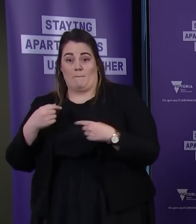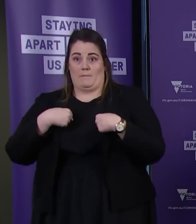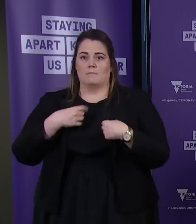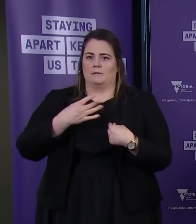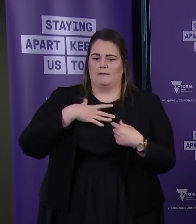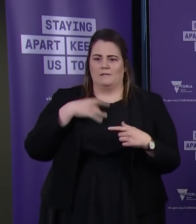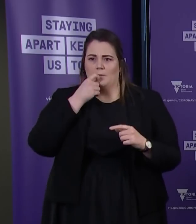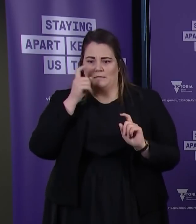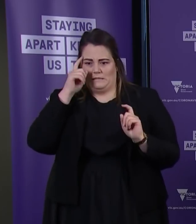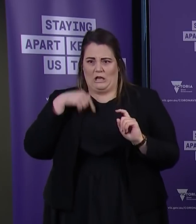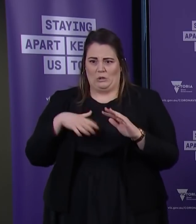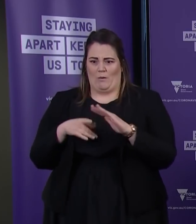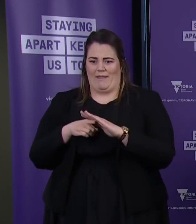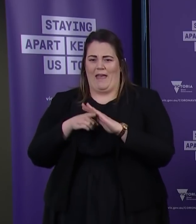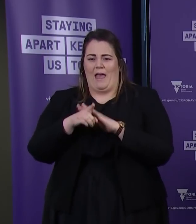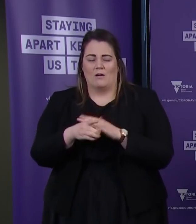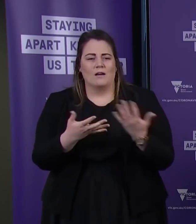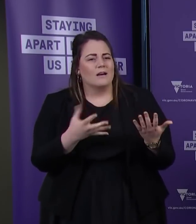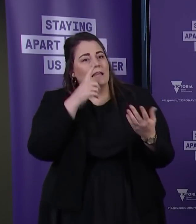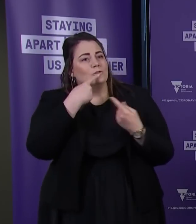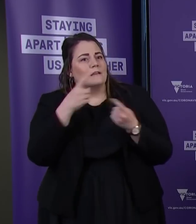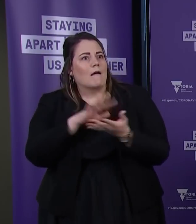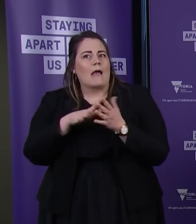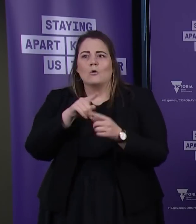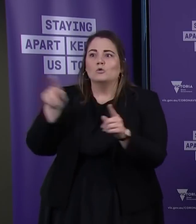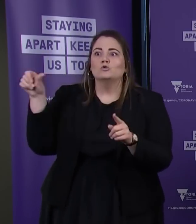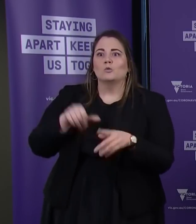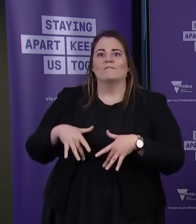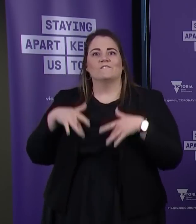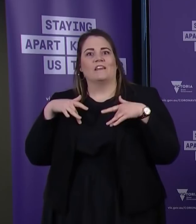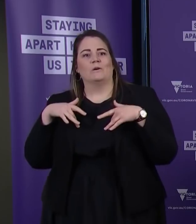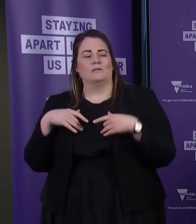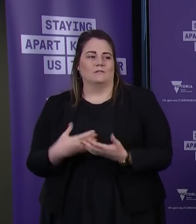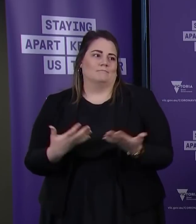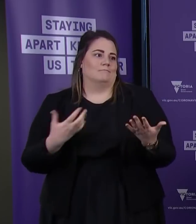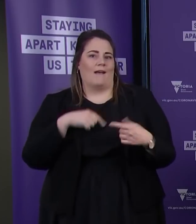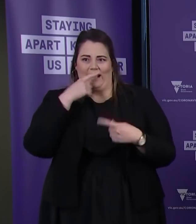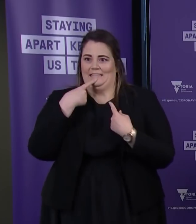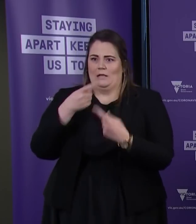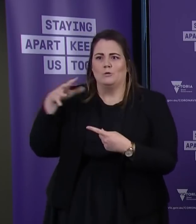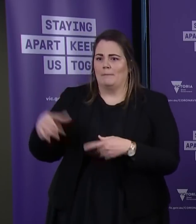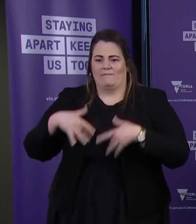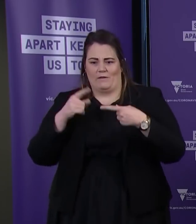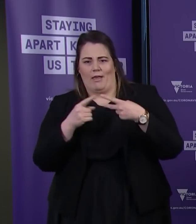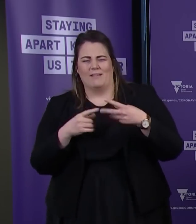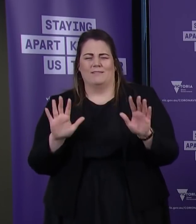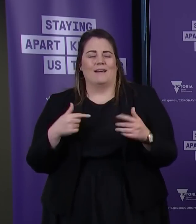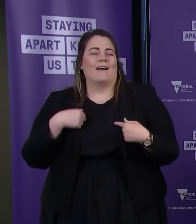should, can you tell people how they should be feeling, or what can they be feeling? I can't tell people what to feel. I would say,